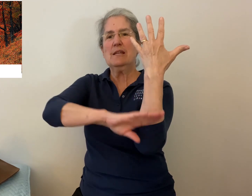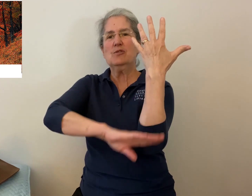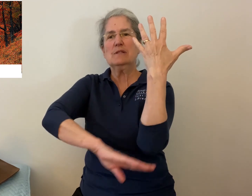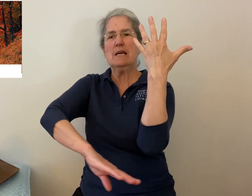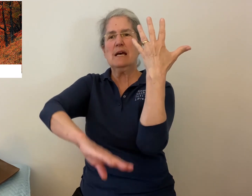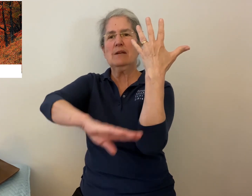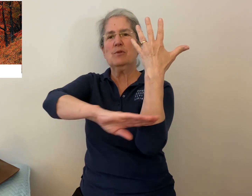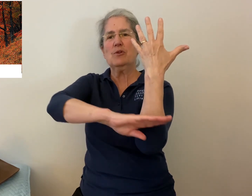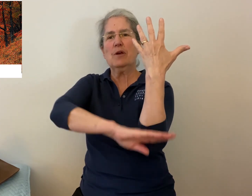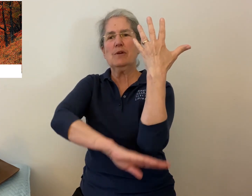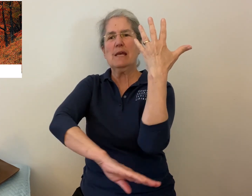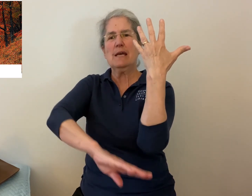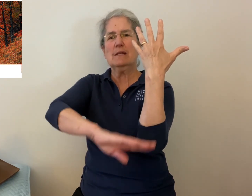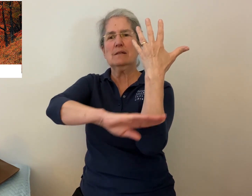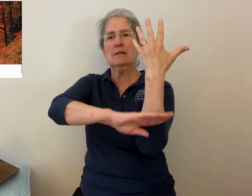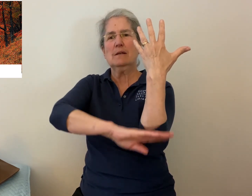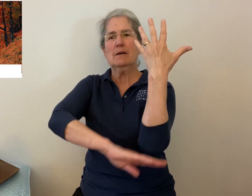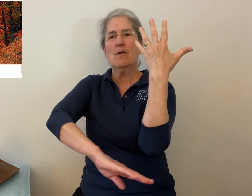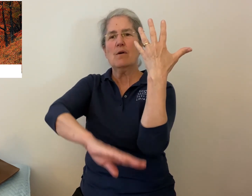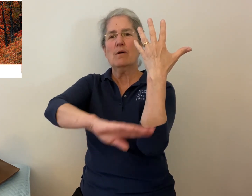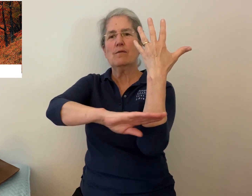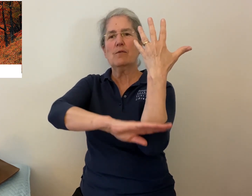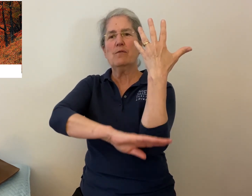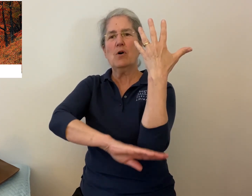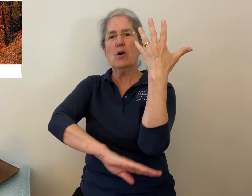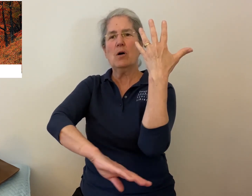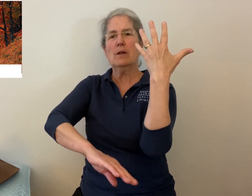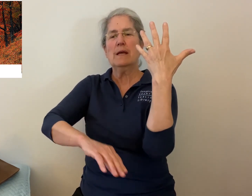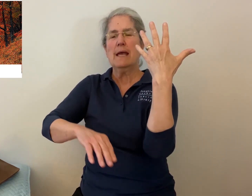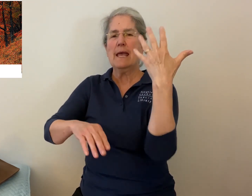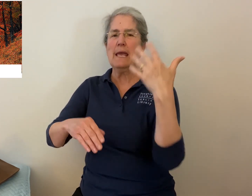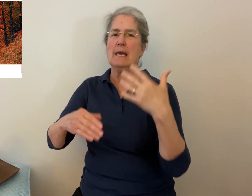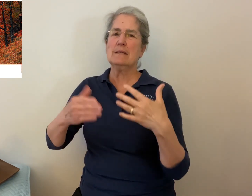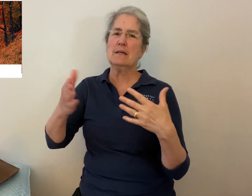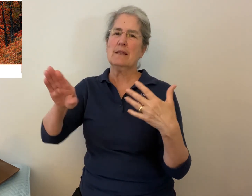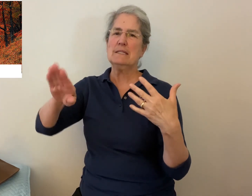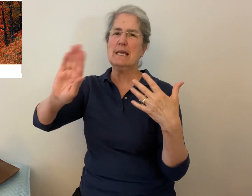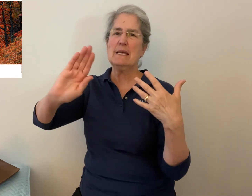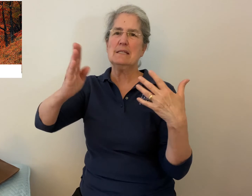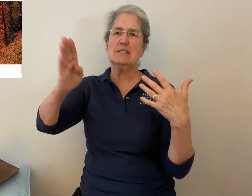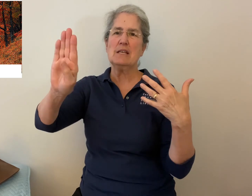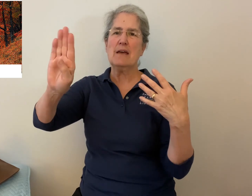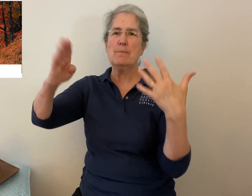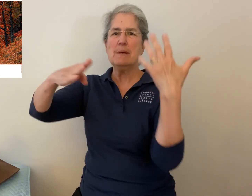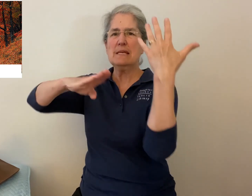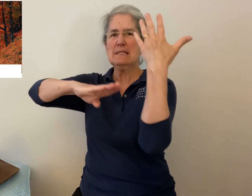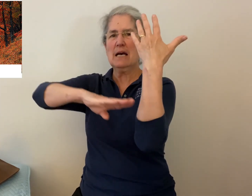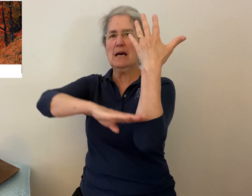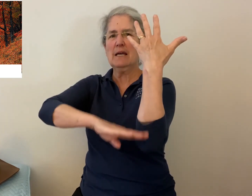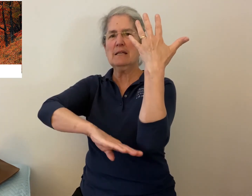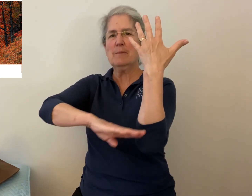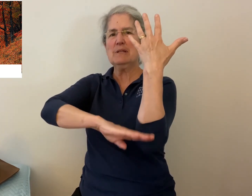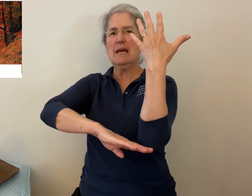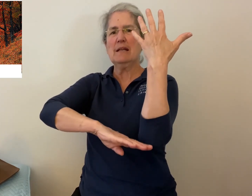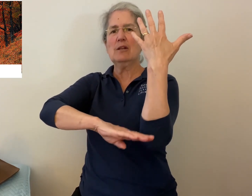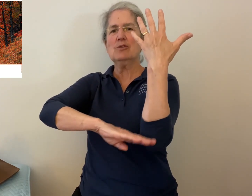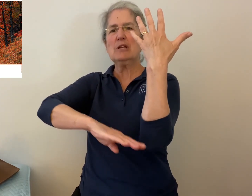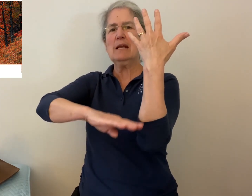you sign with your other hand for fall. And this hand is that B sign coming down, and it looks kind of